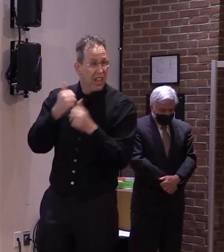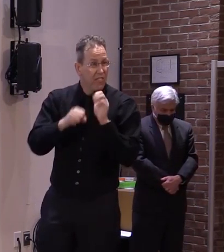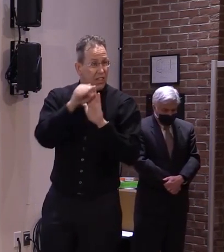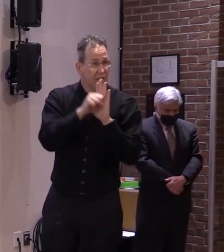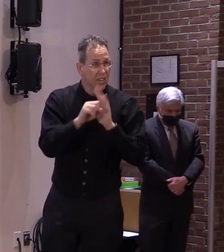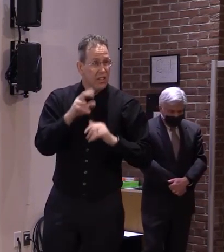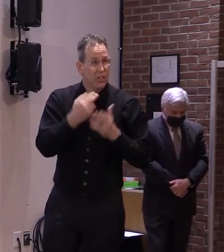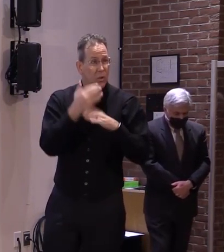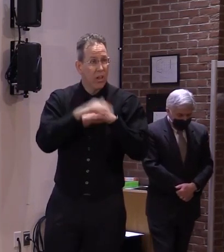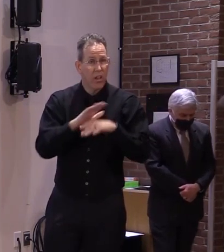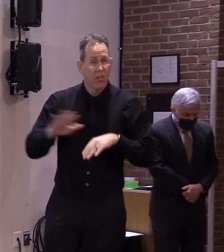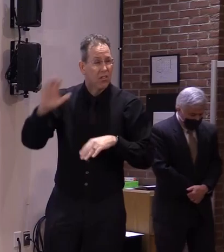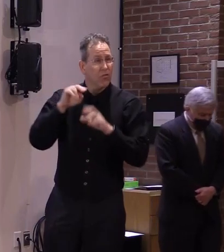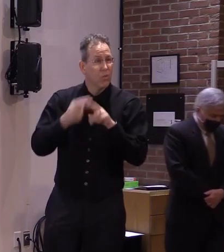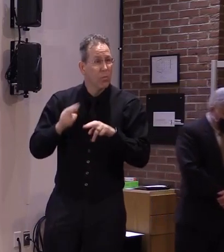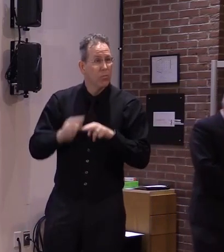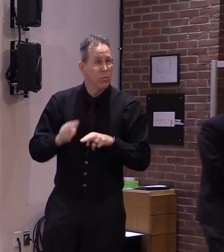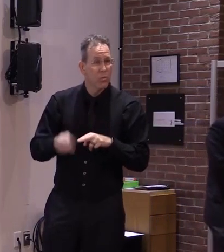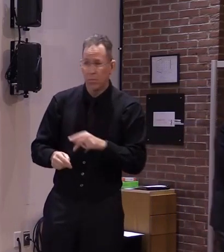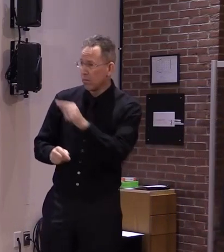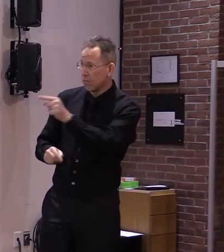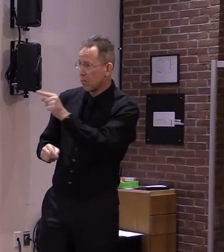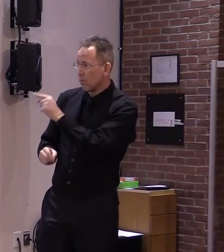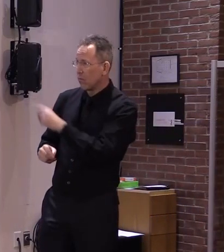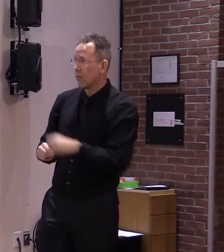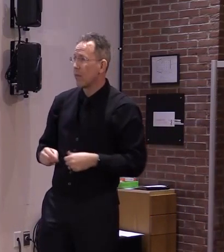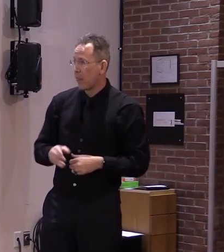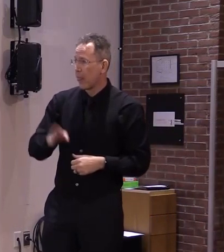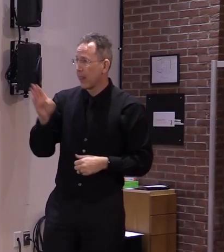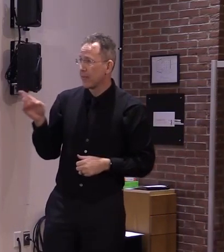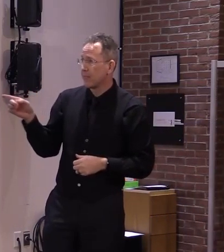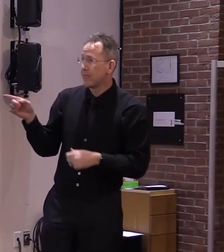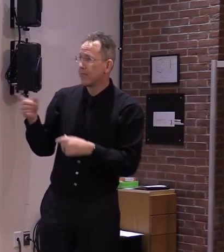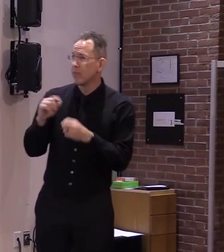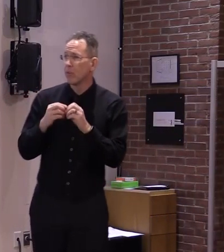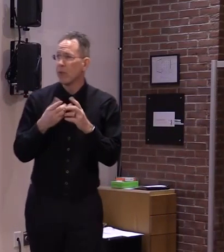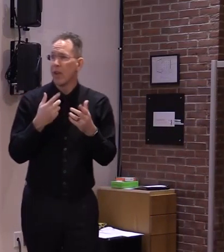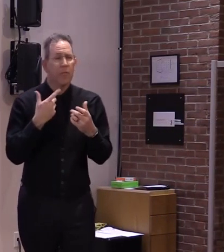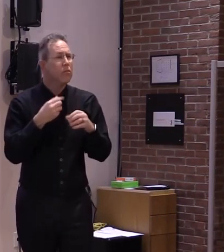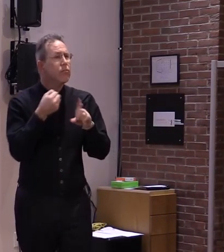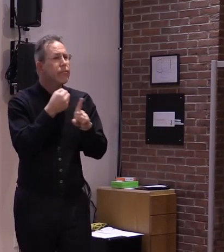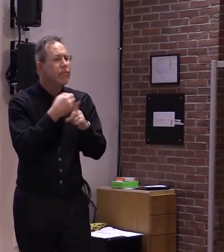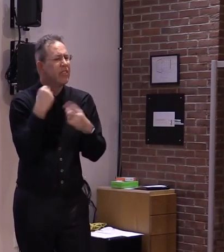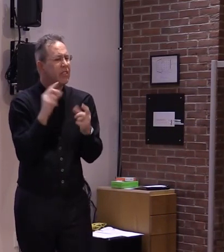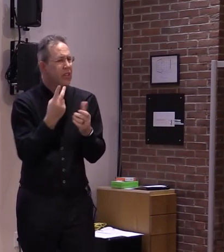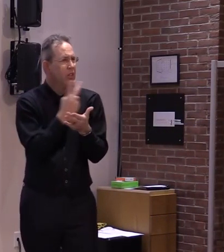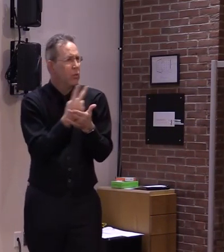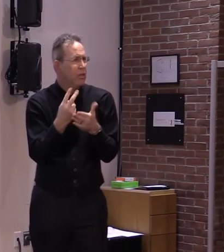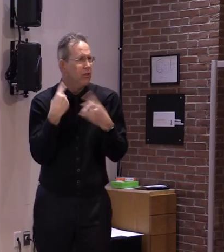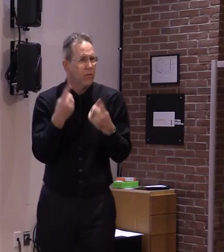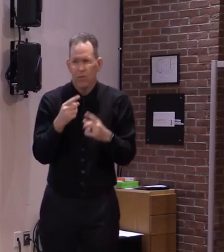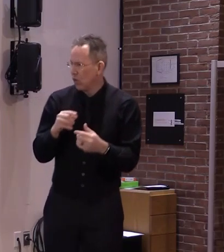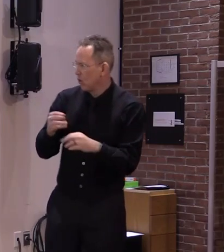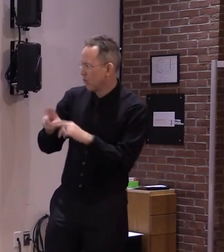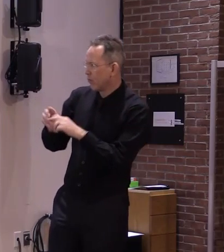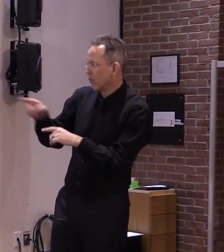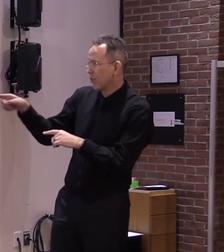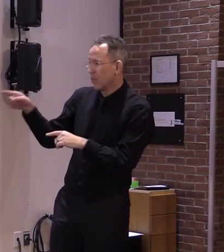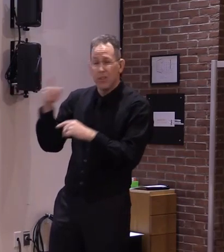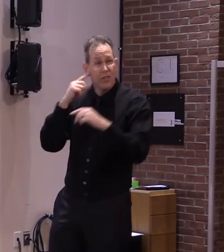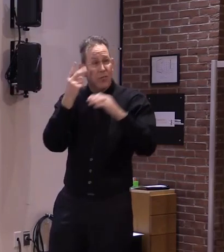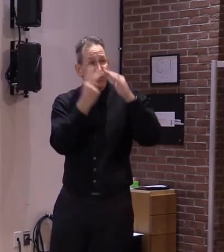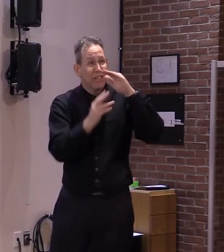This is the first time since November that our regional cases are fewer than 100,000 on a weekly basis. And